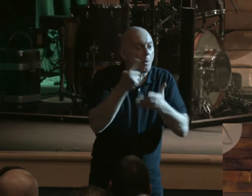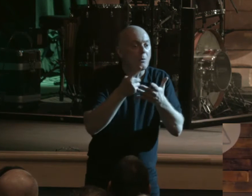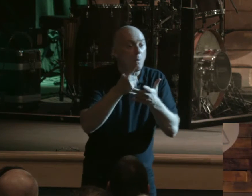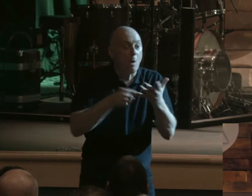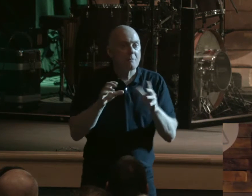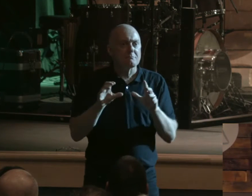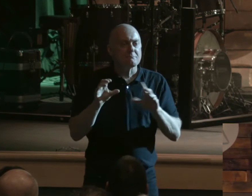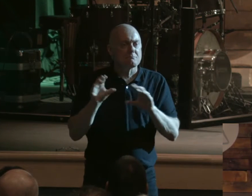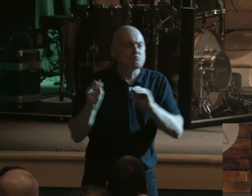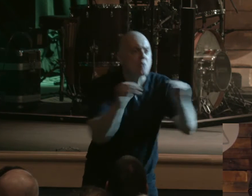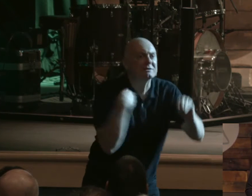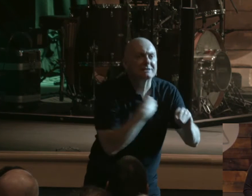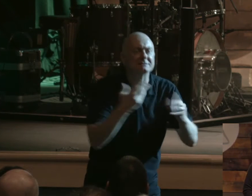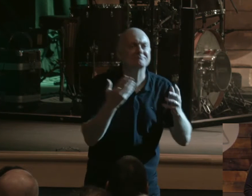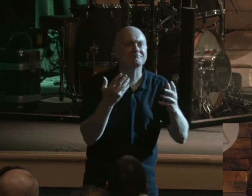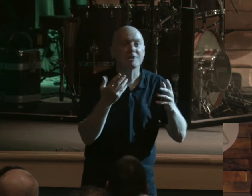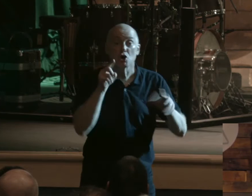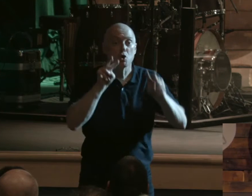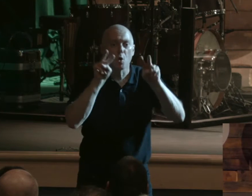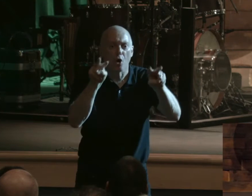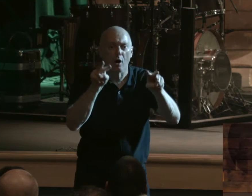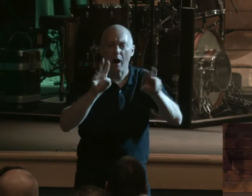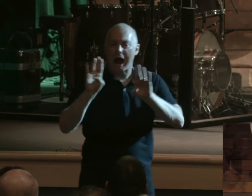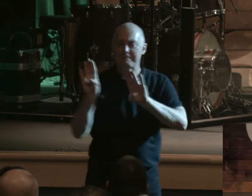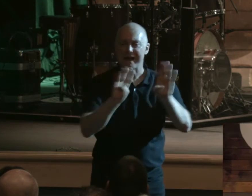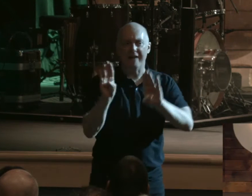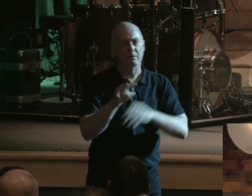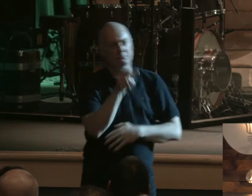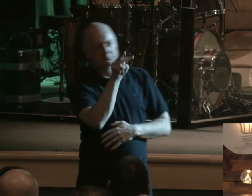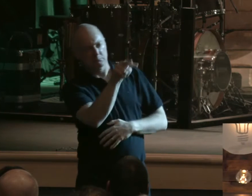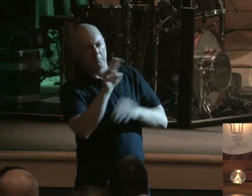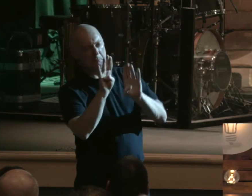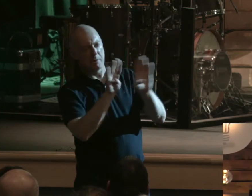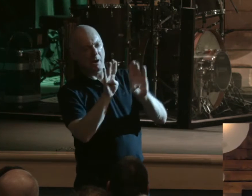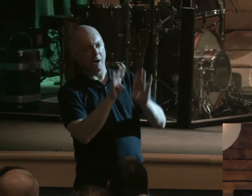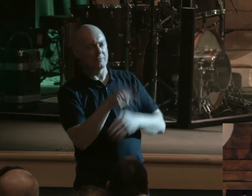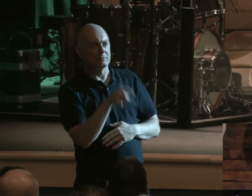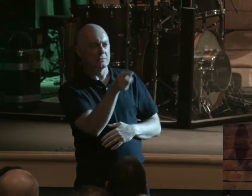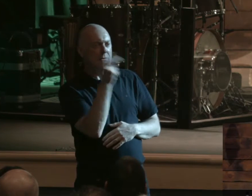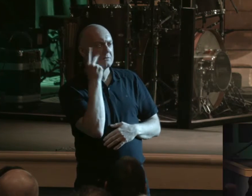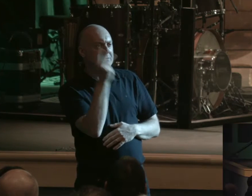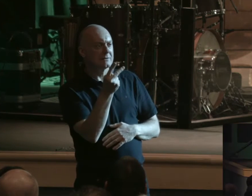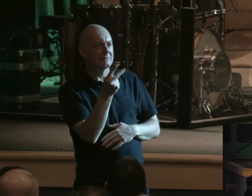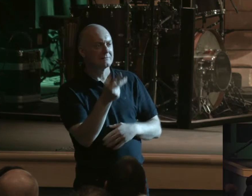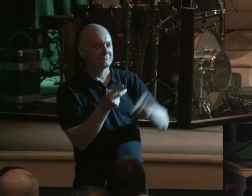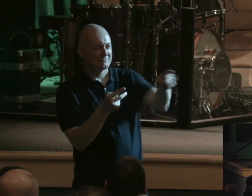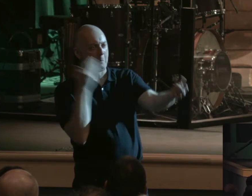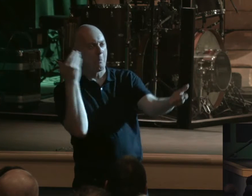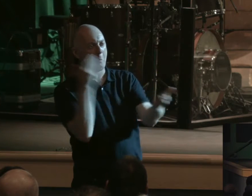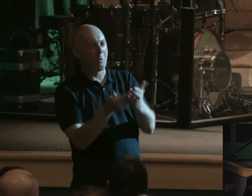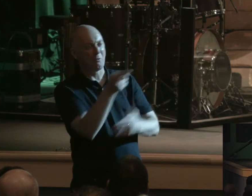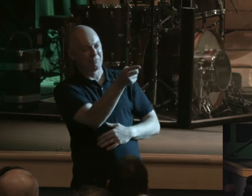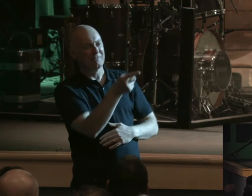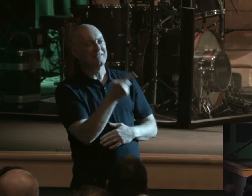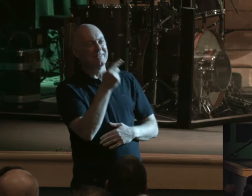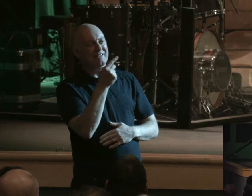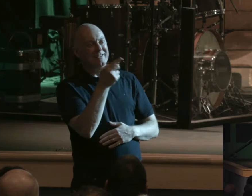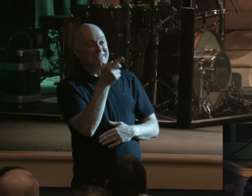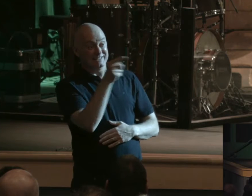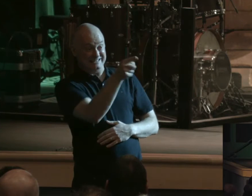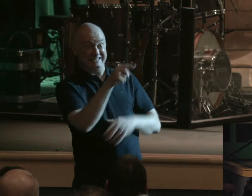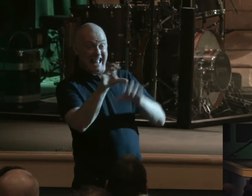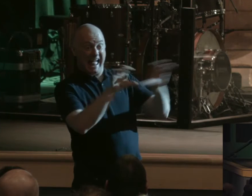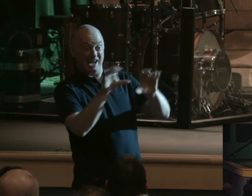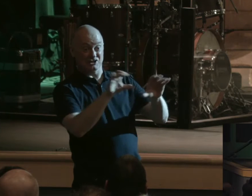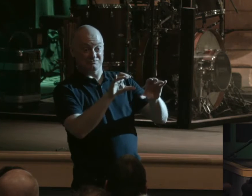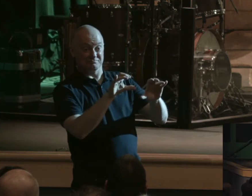moves us. In fact, you can look at our behavior, and very often you can see the evidence of how we live, how we behave, and